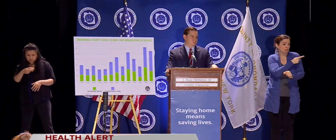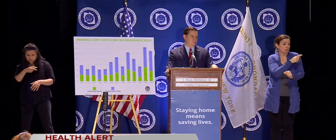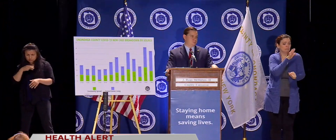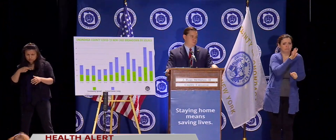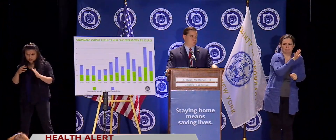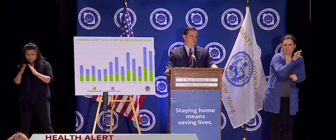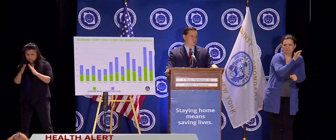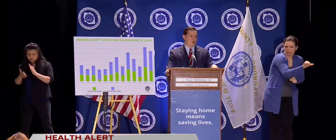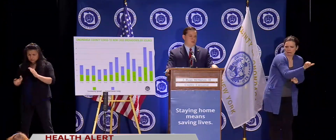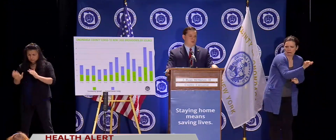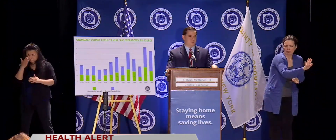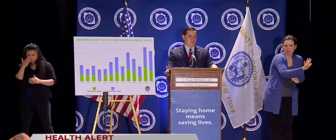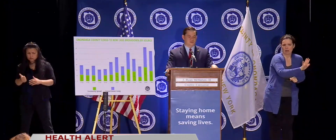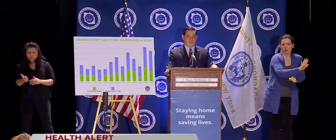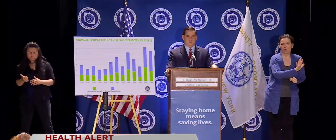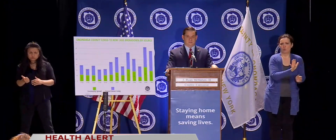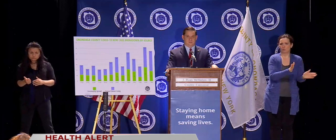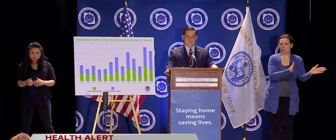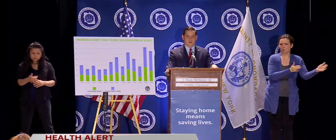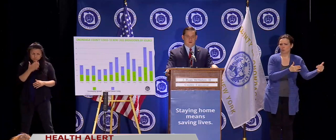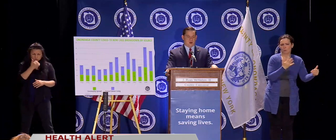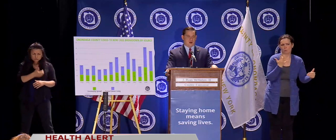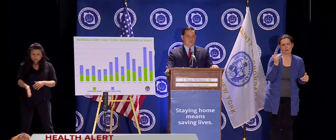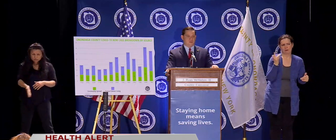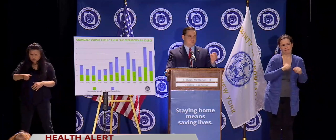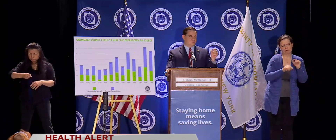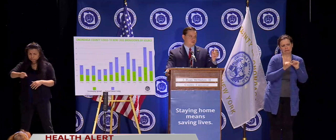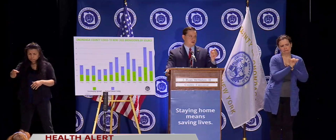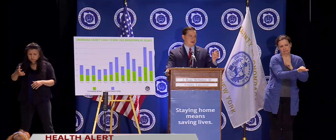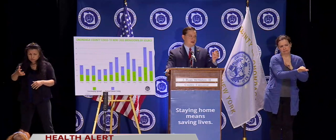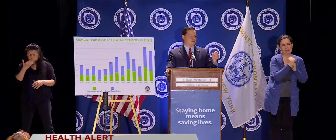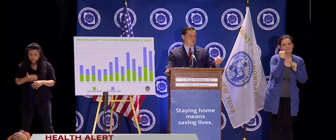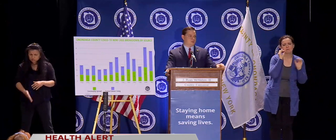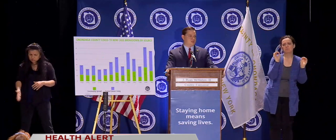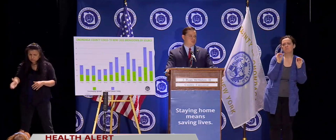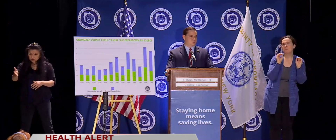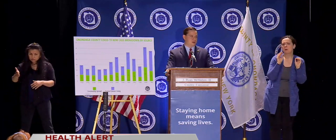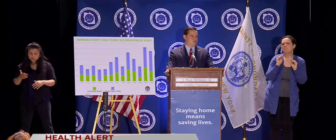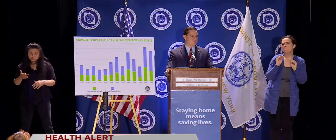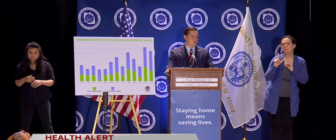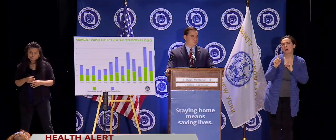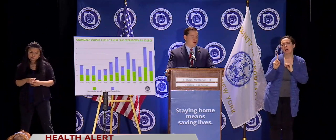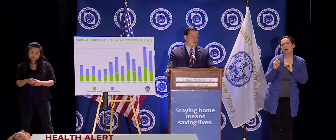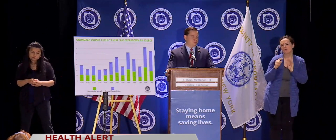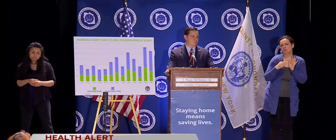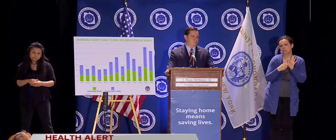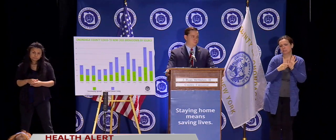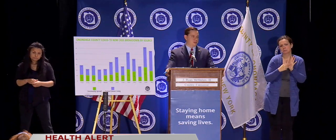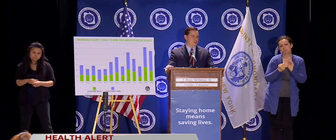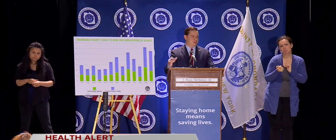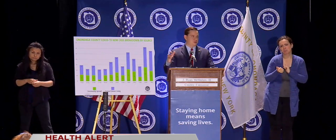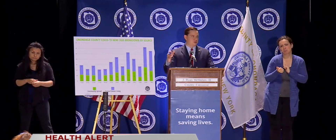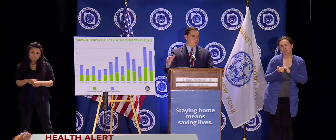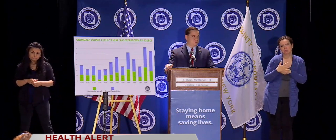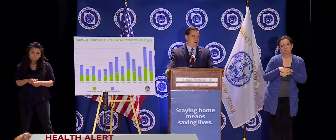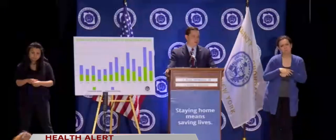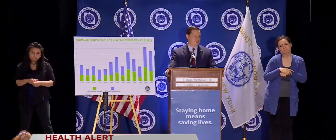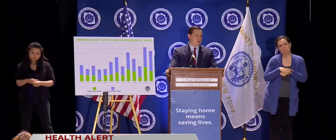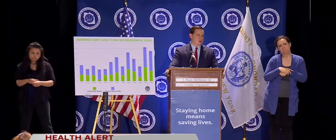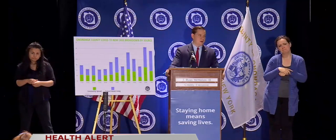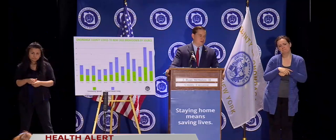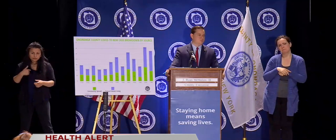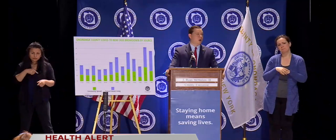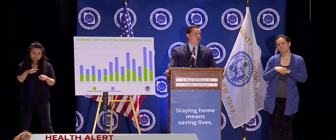COVID the way other regions did. Our margin of error on hospitalization rates for restart and continuing